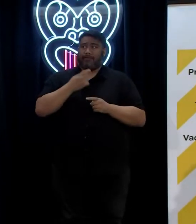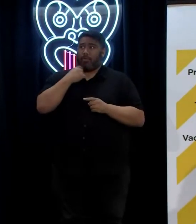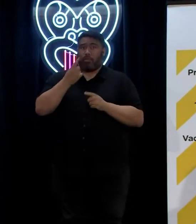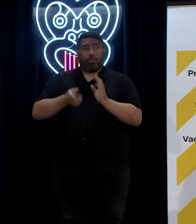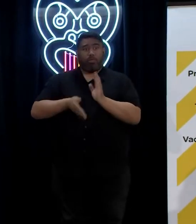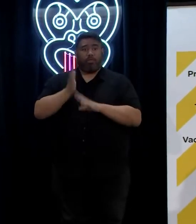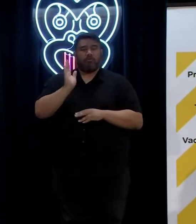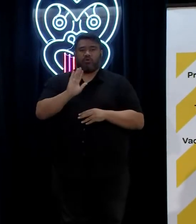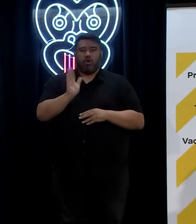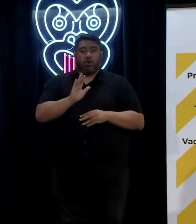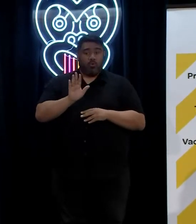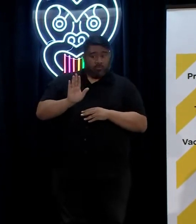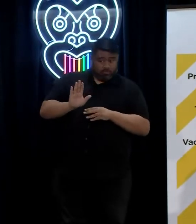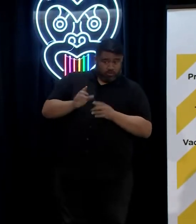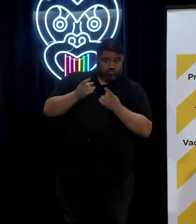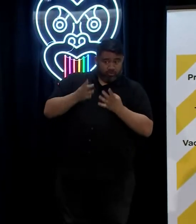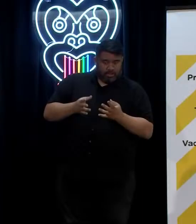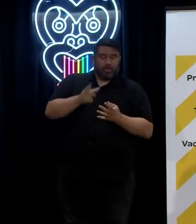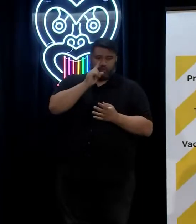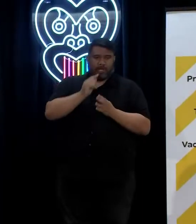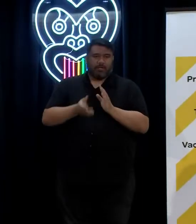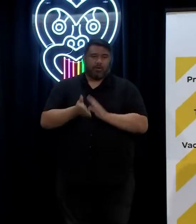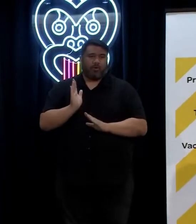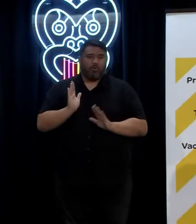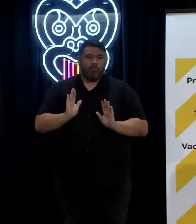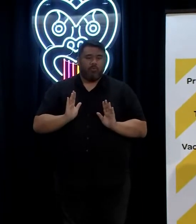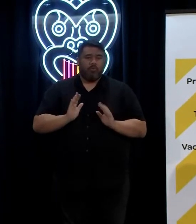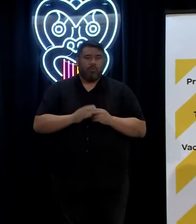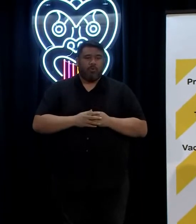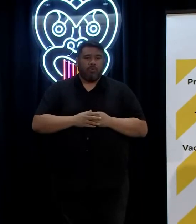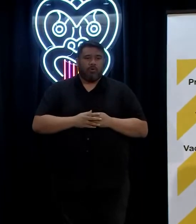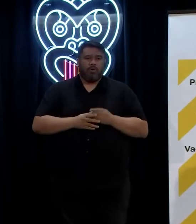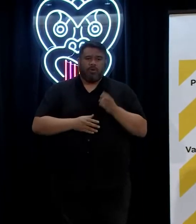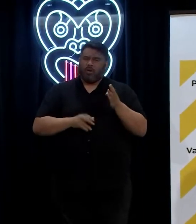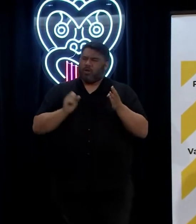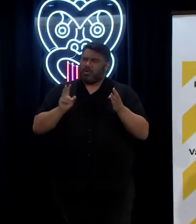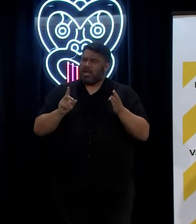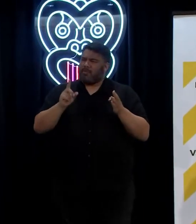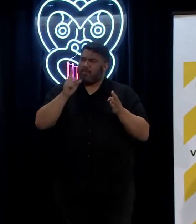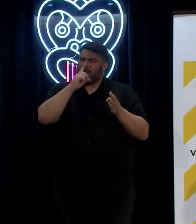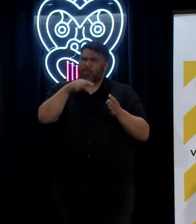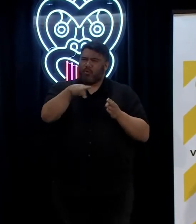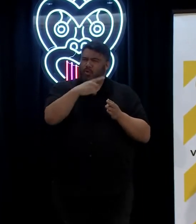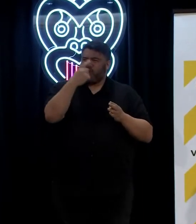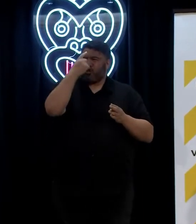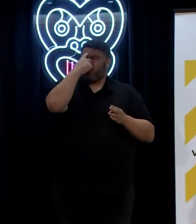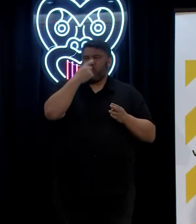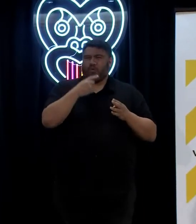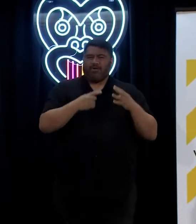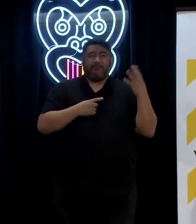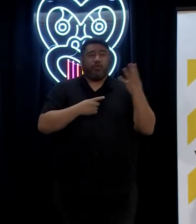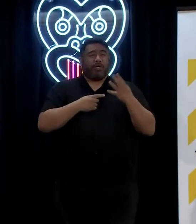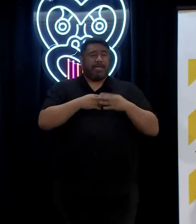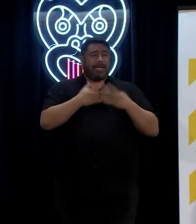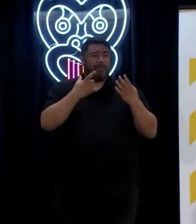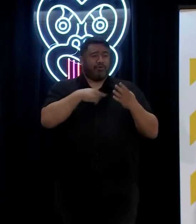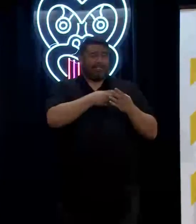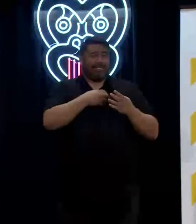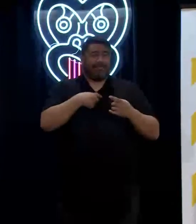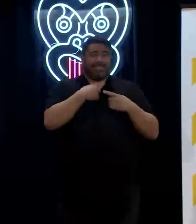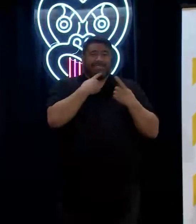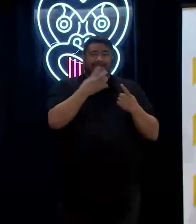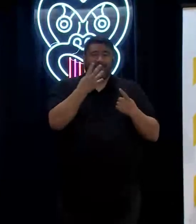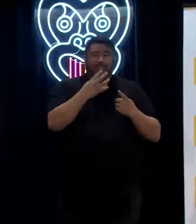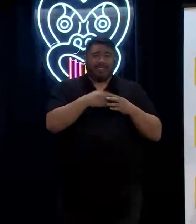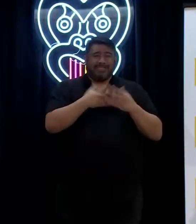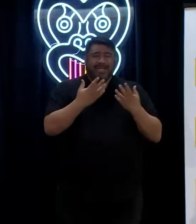clinician believes that they're in a position to do so. So why did you let everyone believe that it was 14 days when it was only 10? Well, I don't think that is the case. I